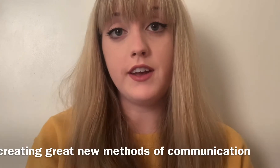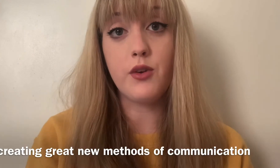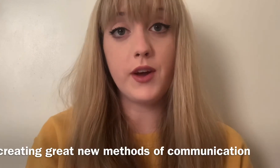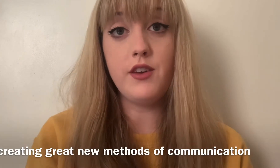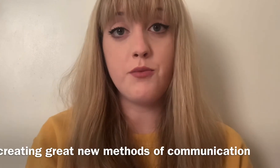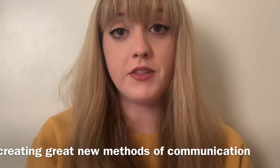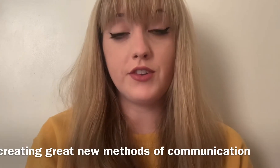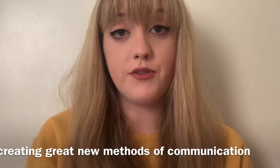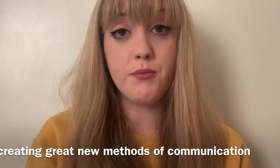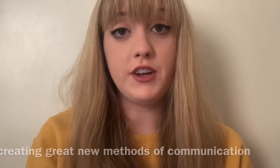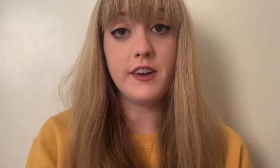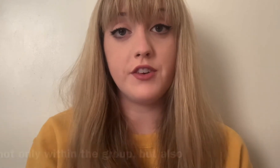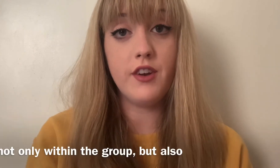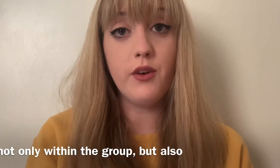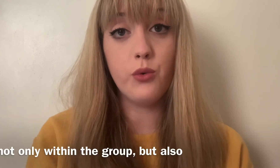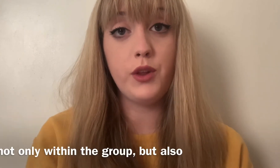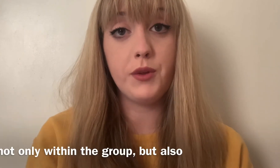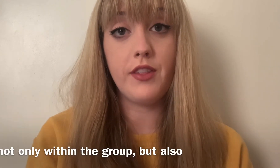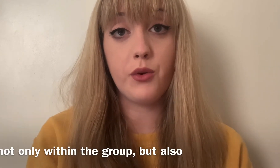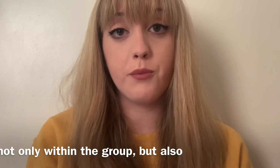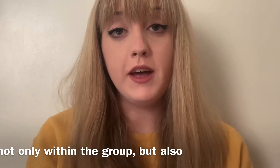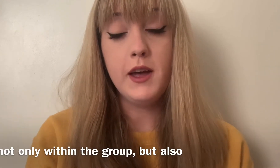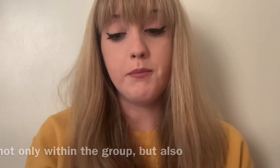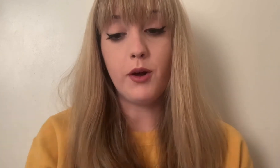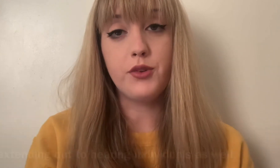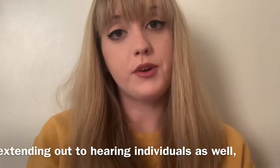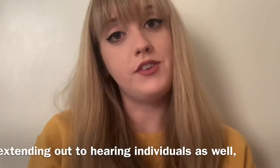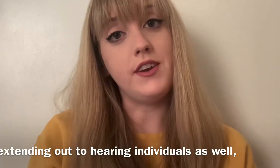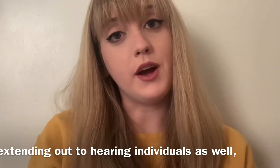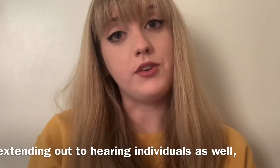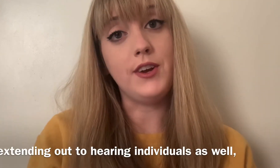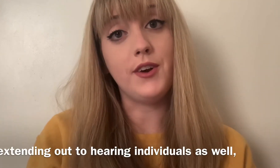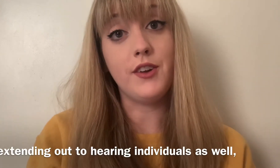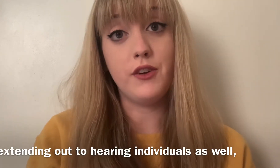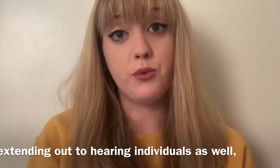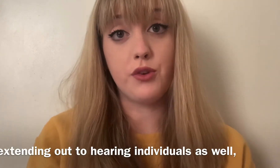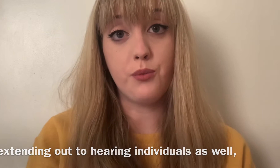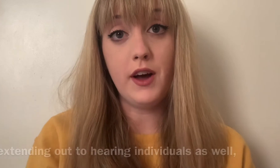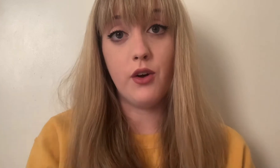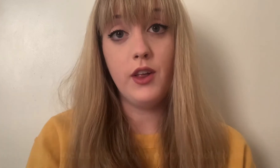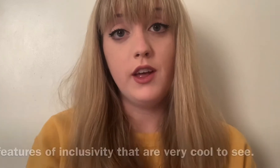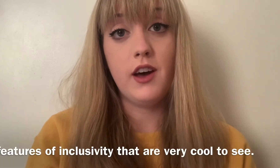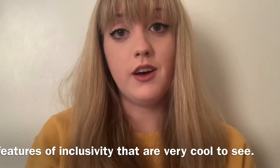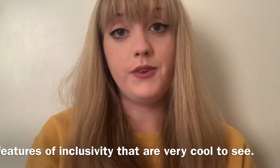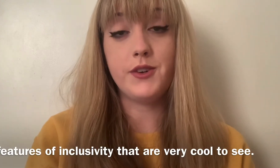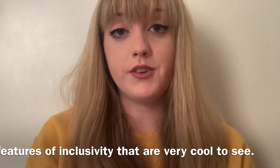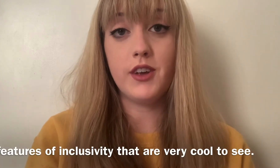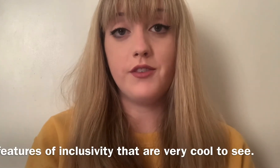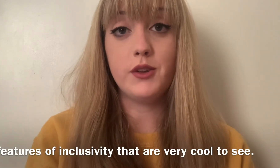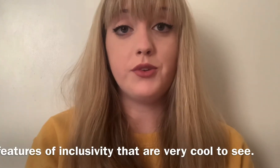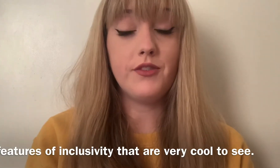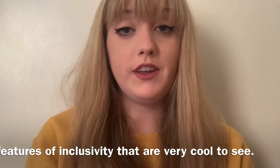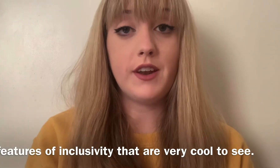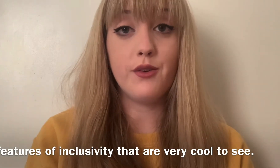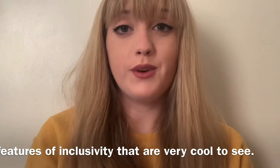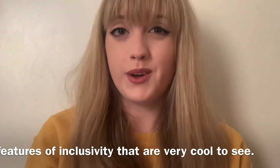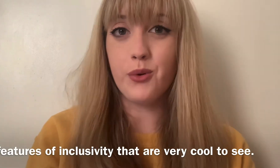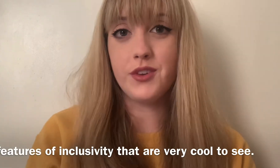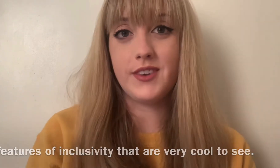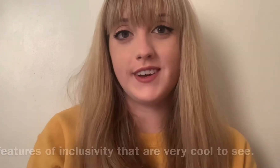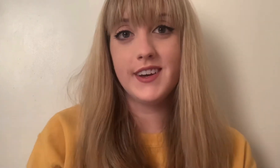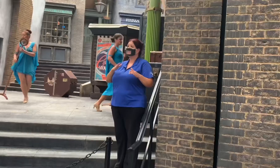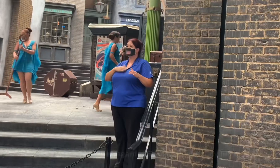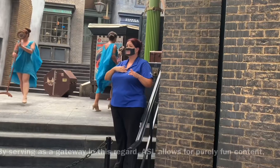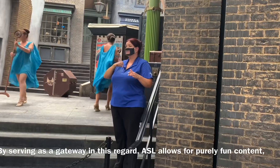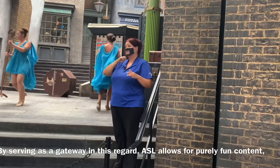creating great new methods of communication not only within the group but also extending out to hearing individuals as well features of inclusivity that are very